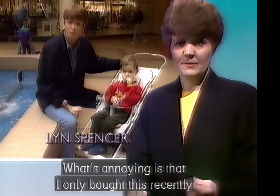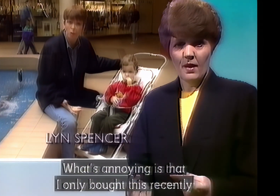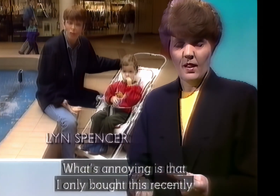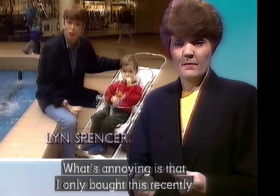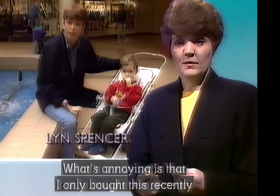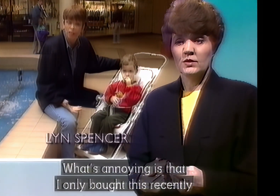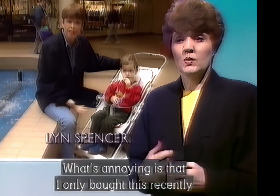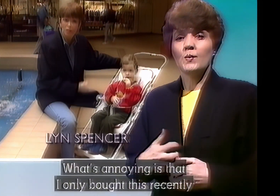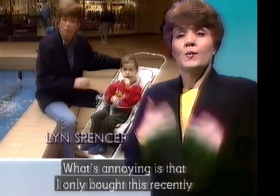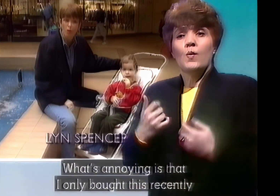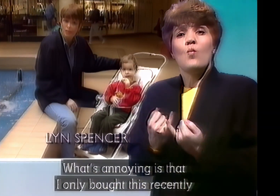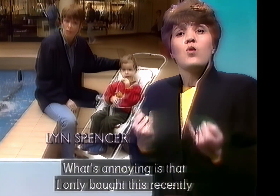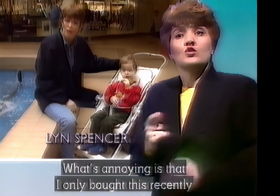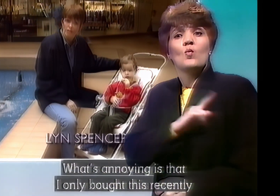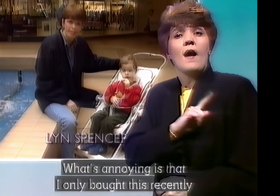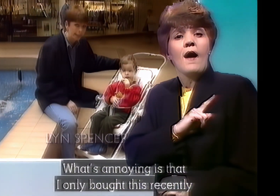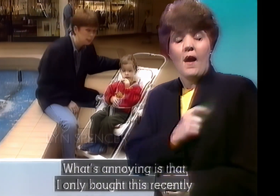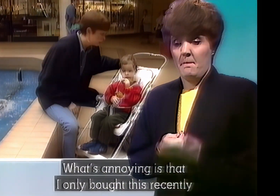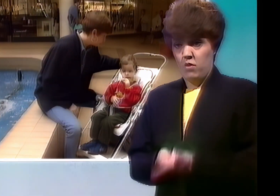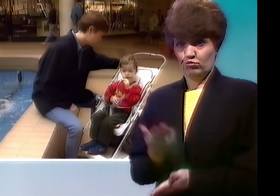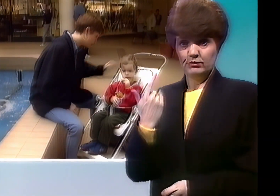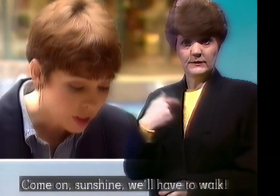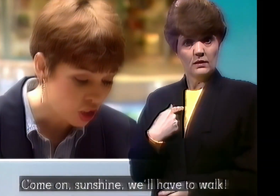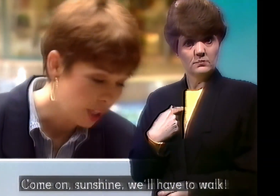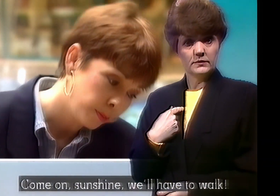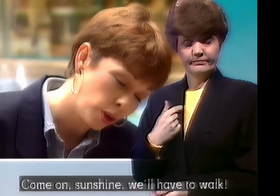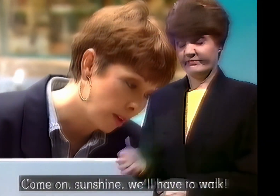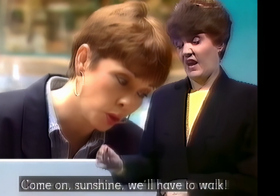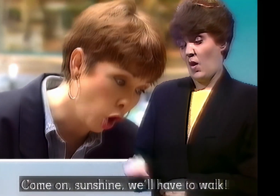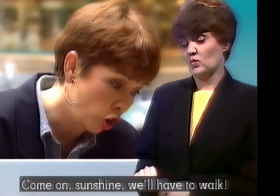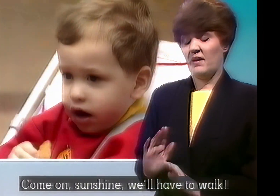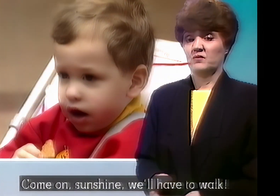more annoying is I only bought this quite recently. Come on, sunshine, we'll have to walk.